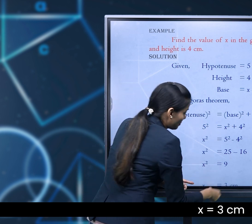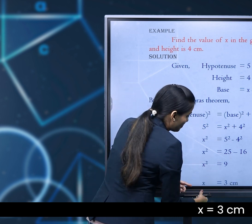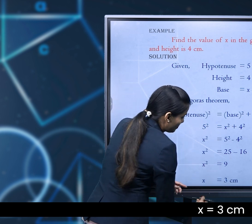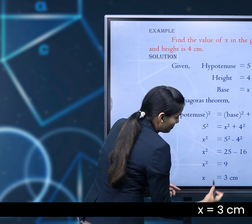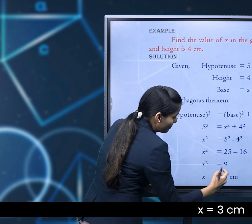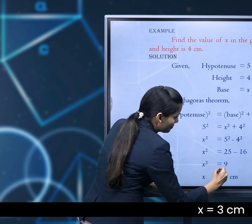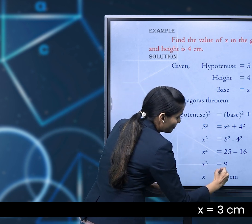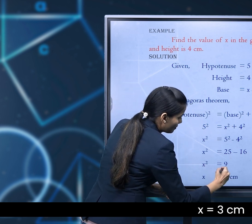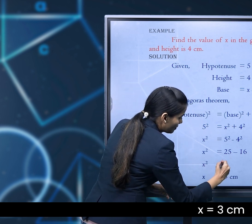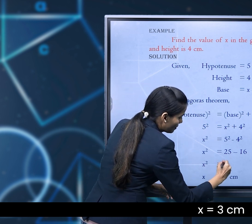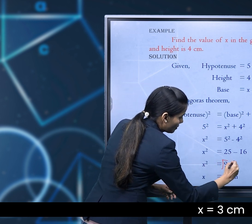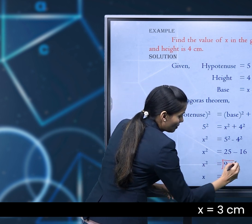X is equal to 3 centimeter.